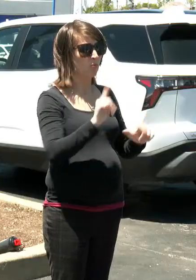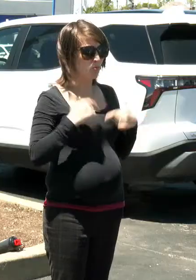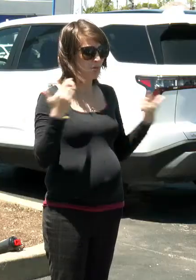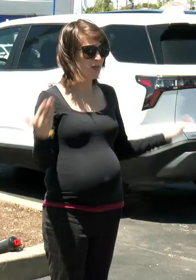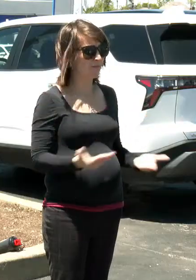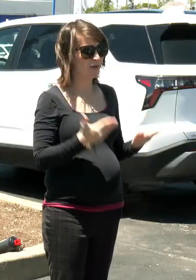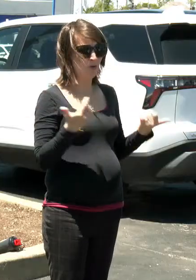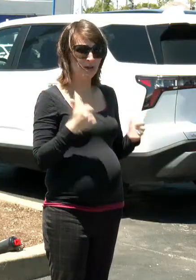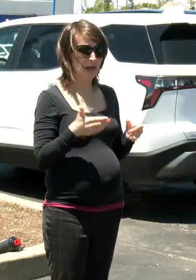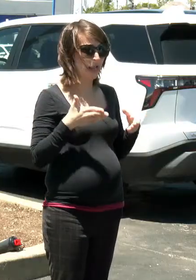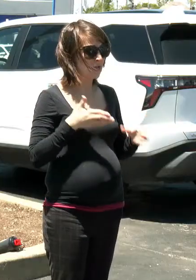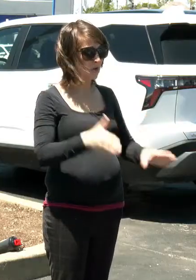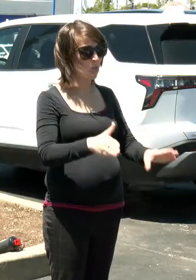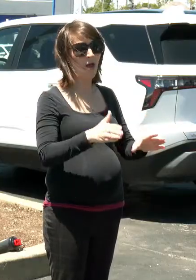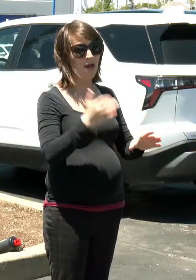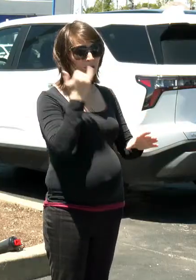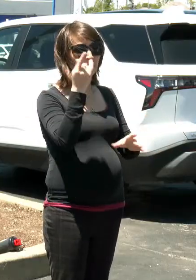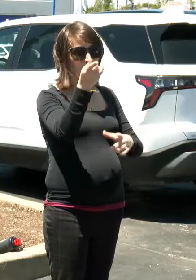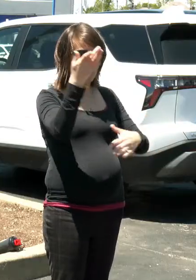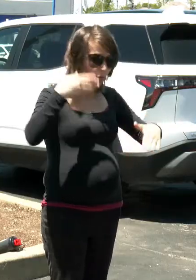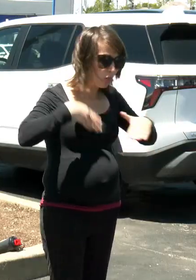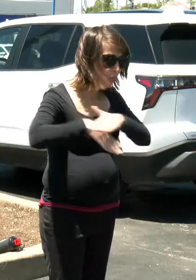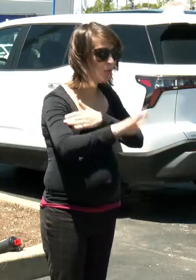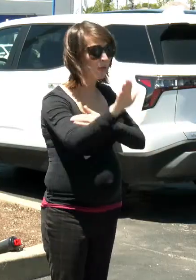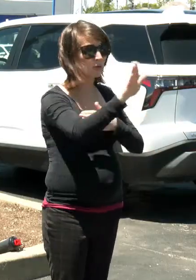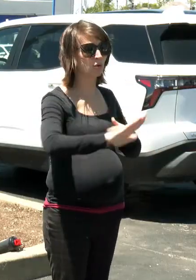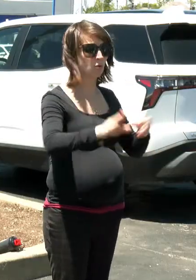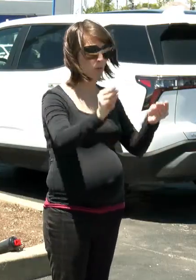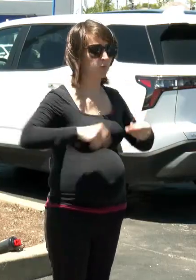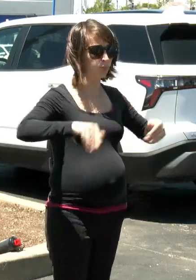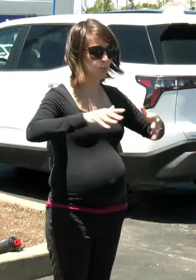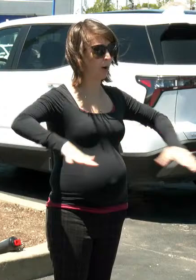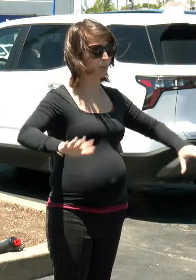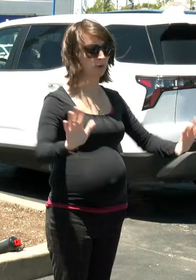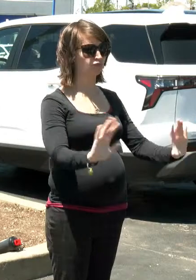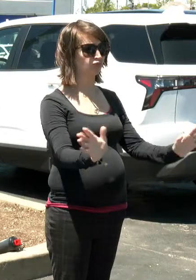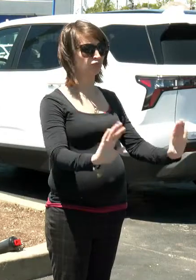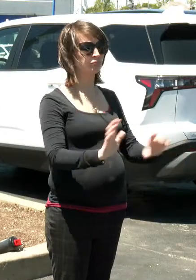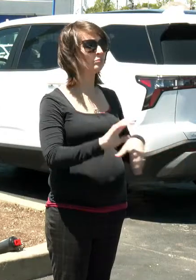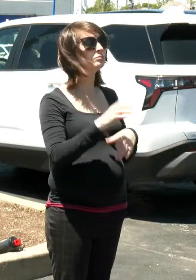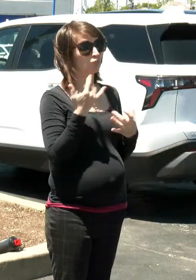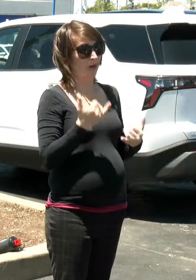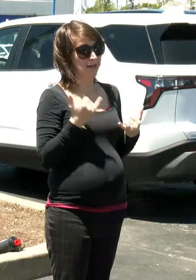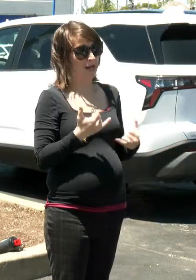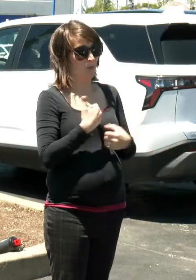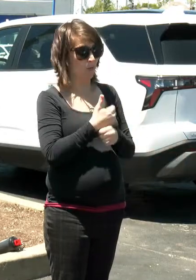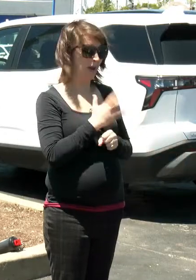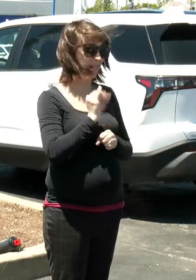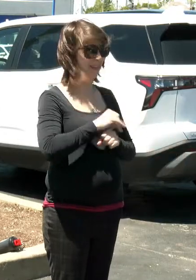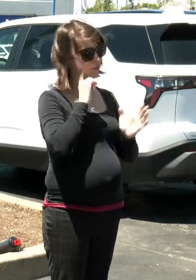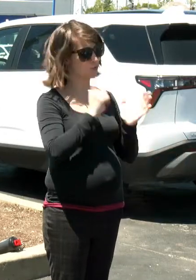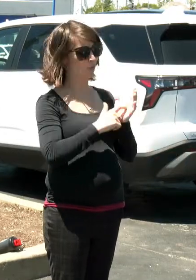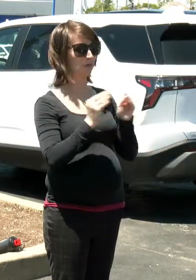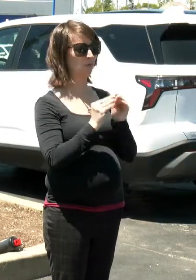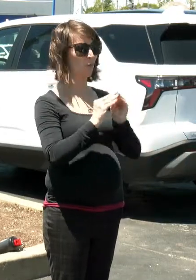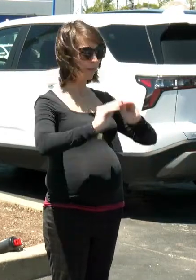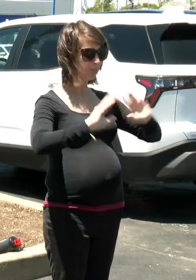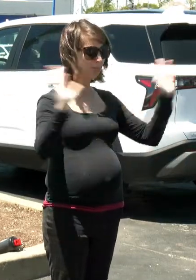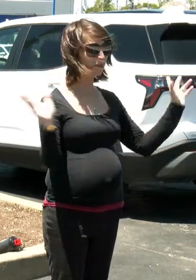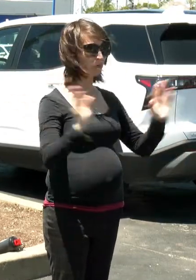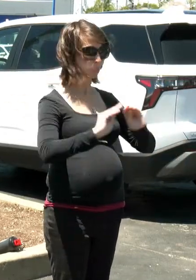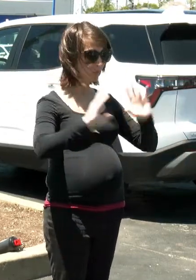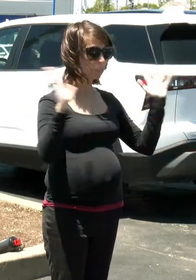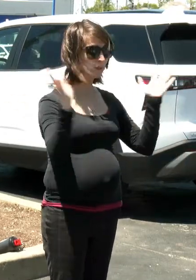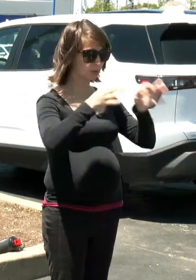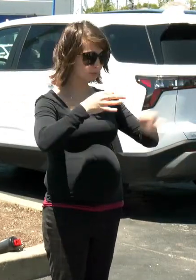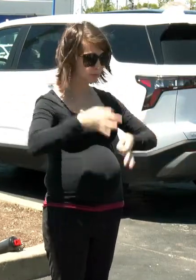way, shape, or form for entering your property. We're in the process right now of making those notices more clear, to clearly